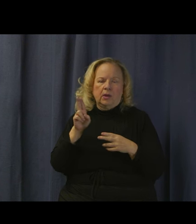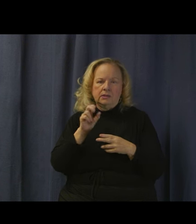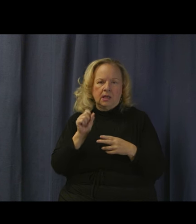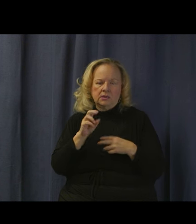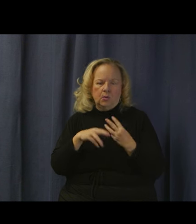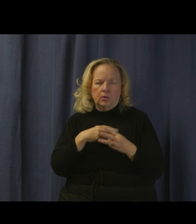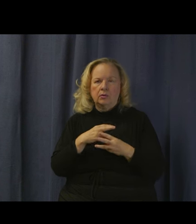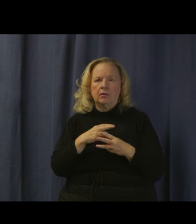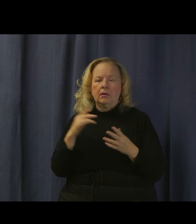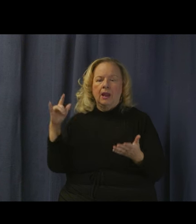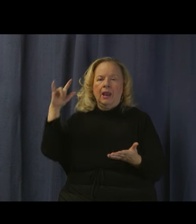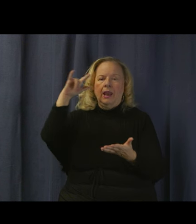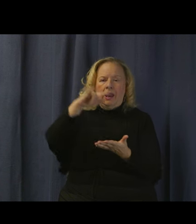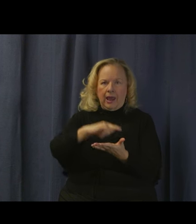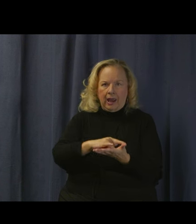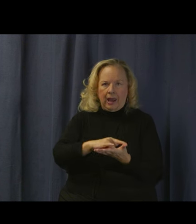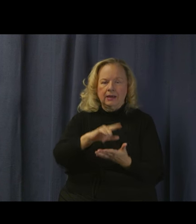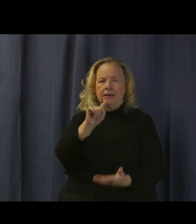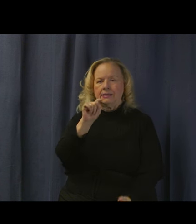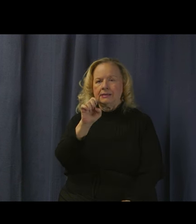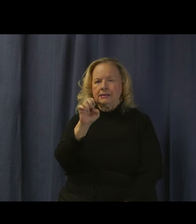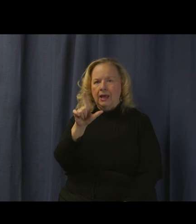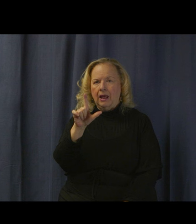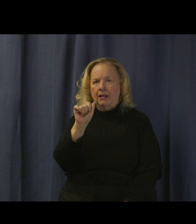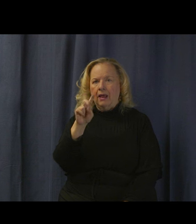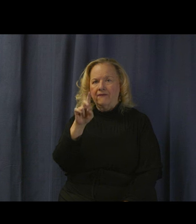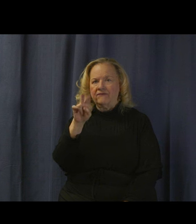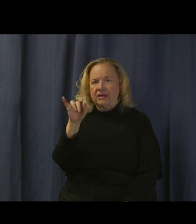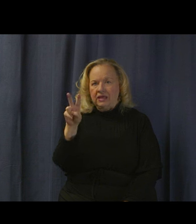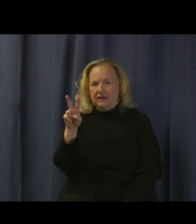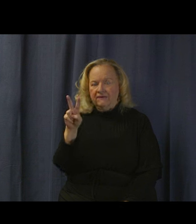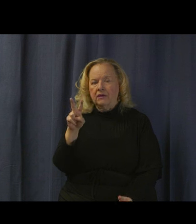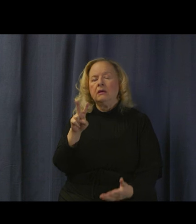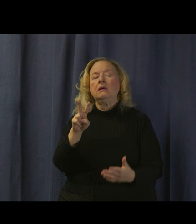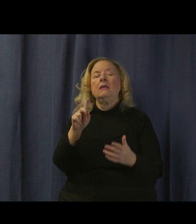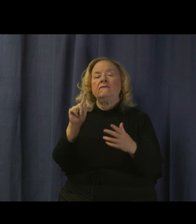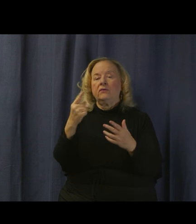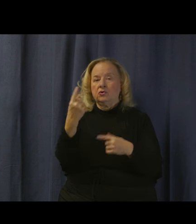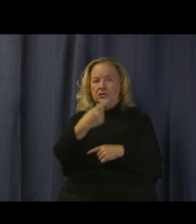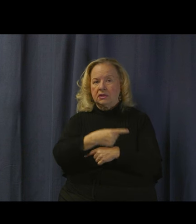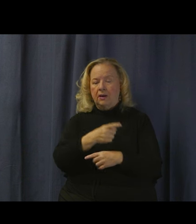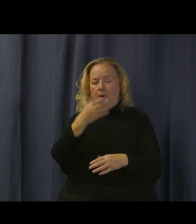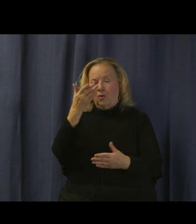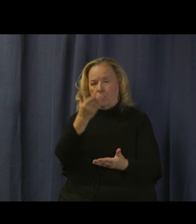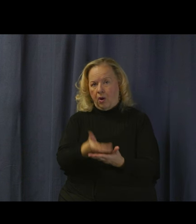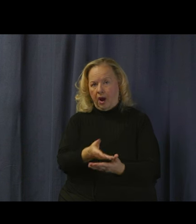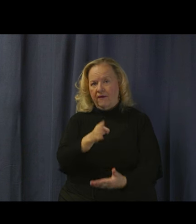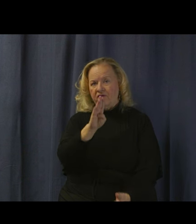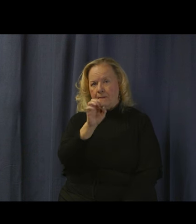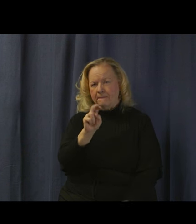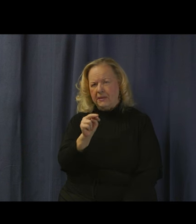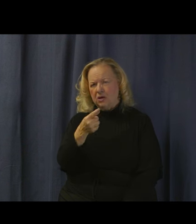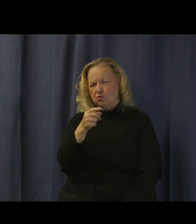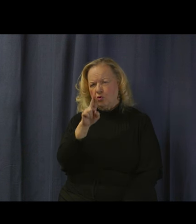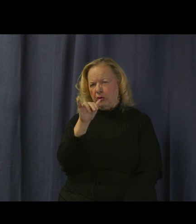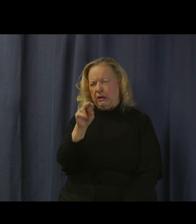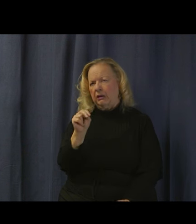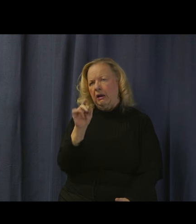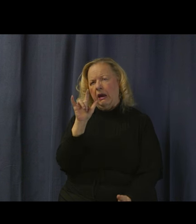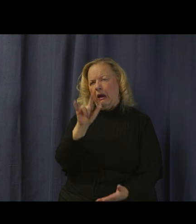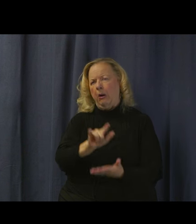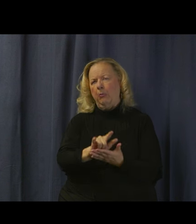Aviv. And then the first day after we arrive at Ben Gurion Airport, we usually arrive like 3, 4, 5 in the